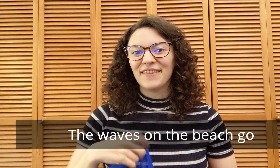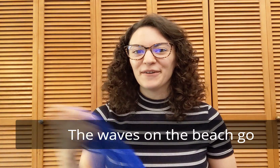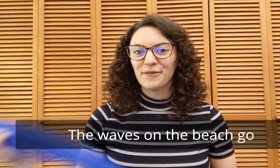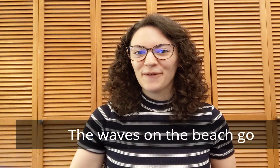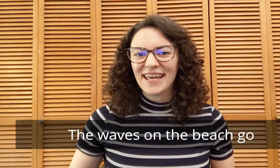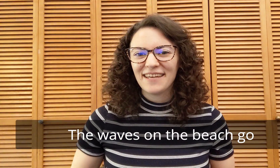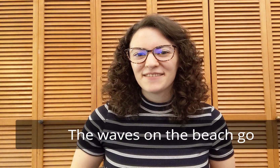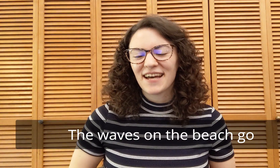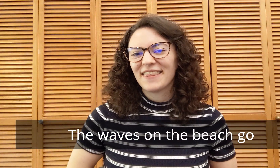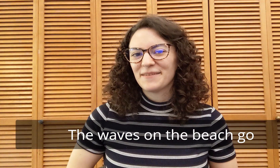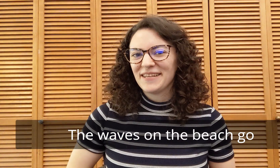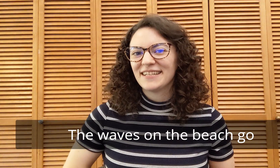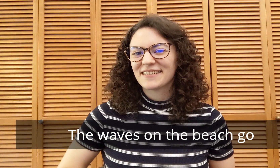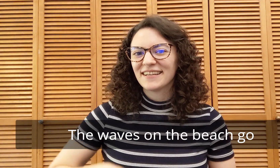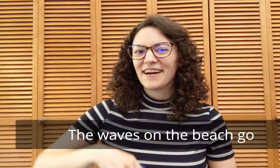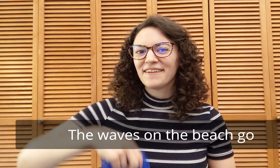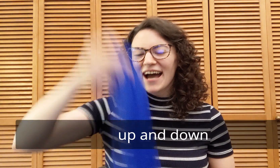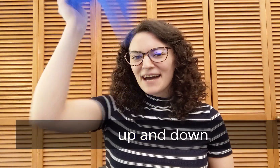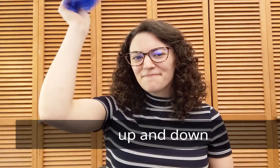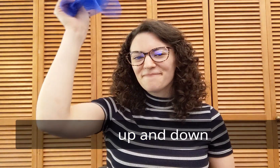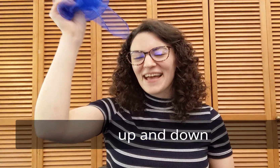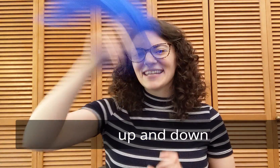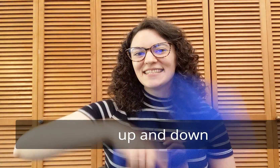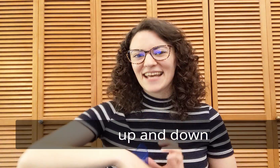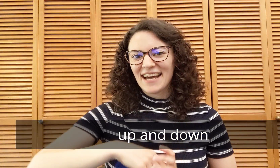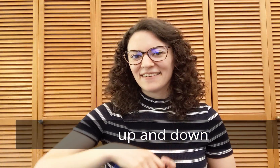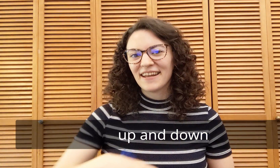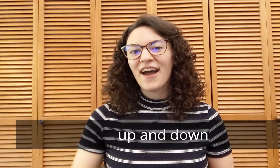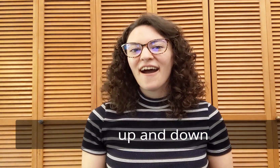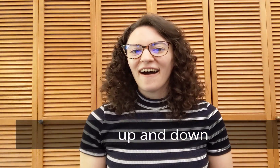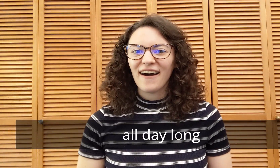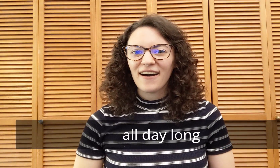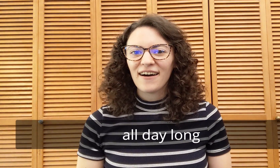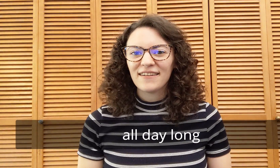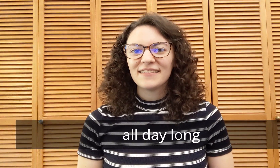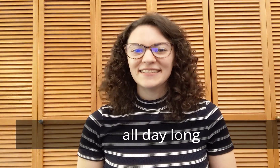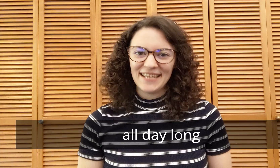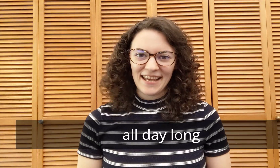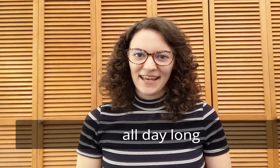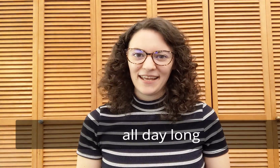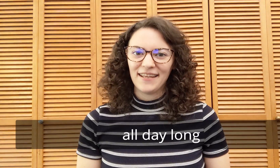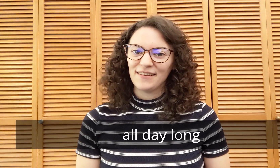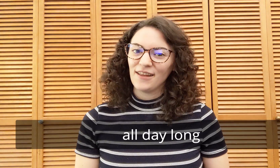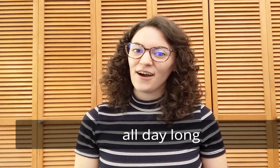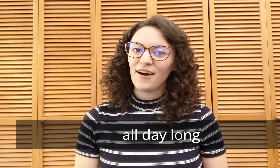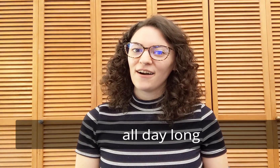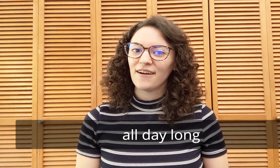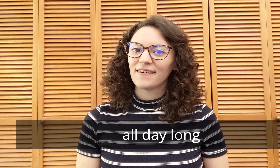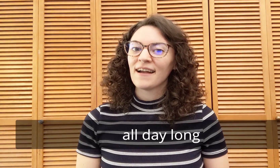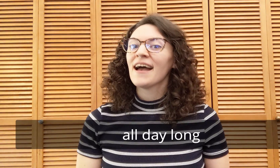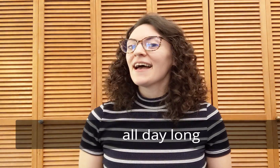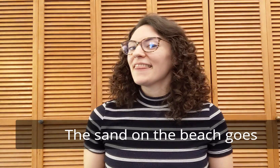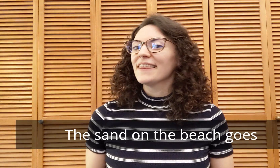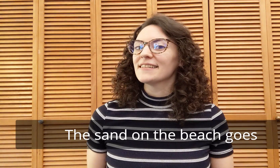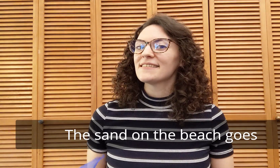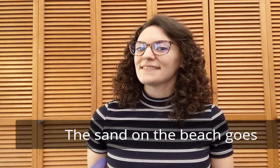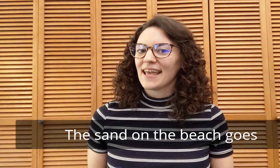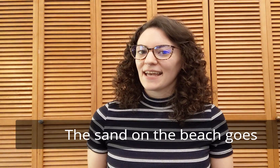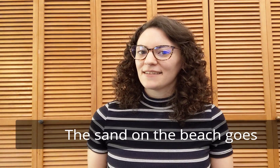The waves on the beach go up and down all day long. The sand